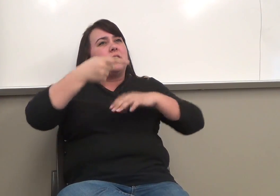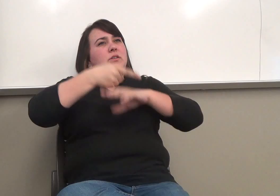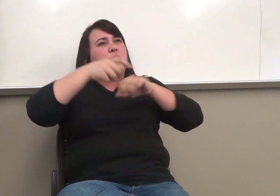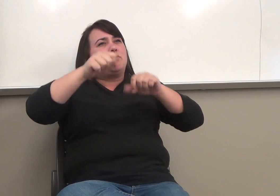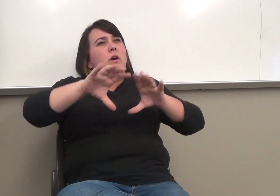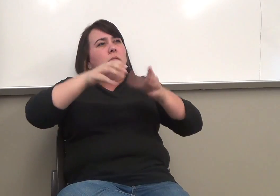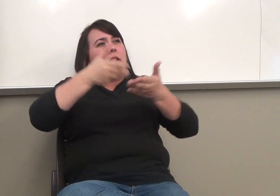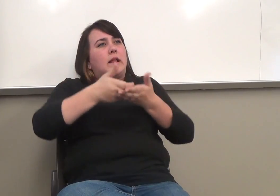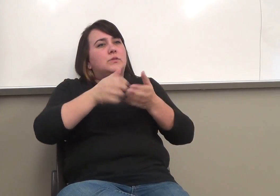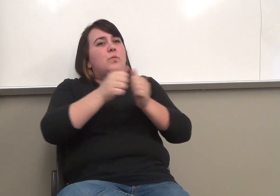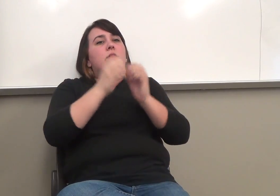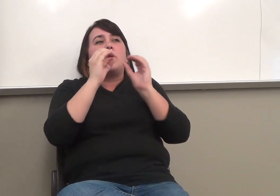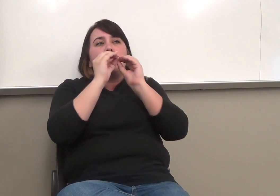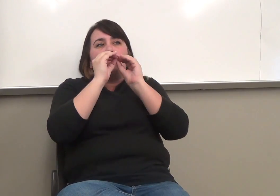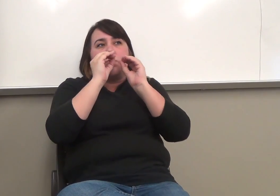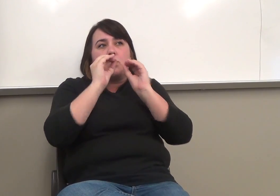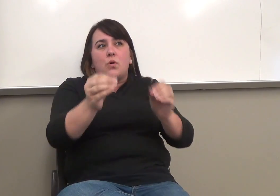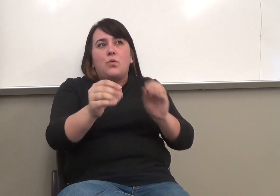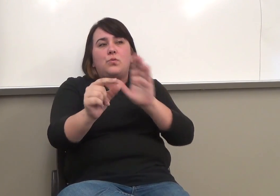class with no grade of record?